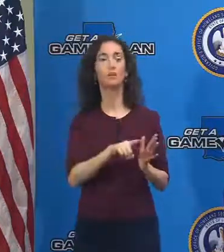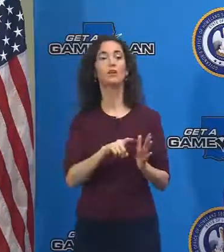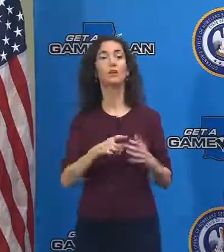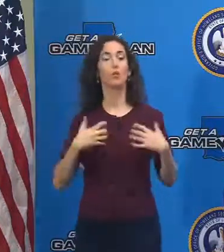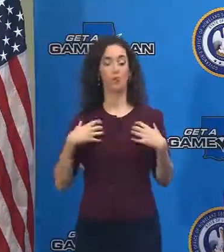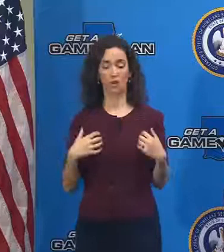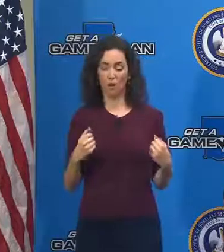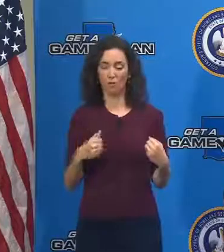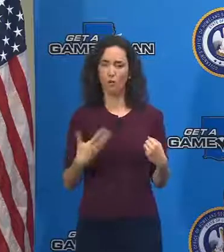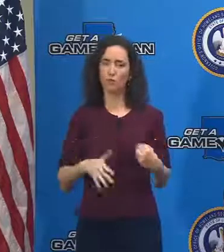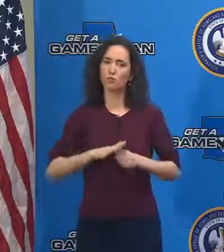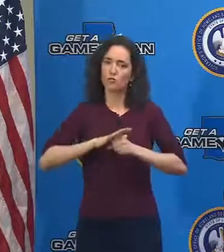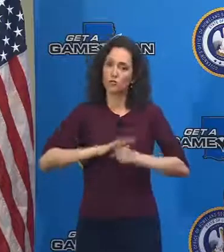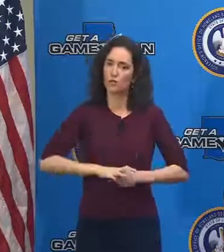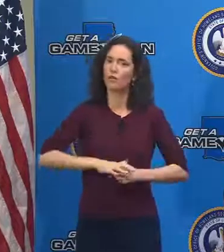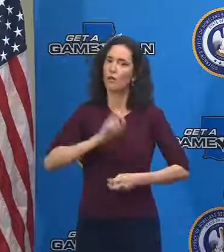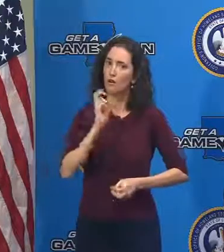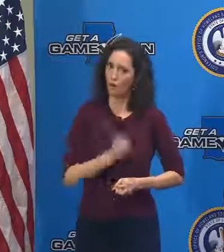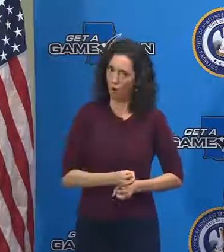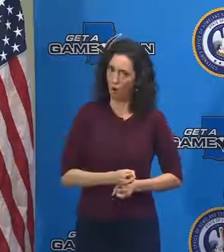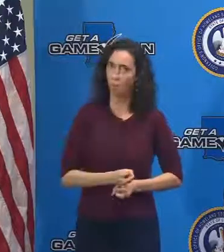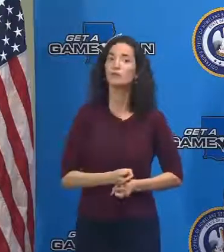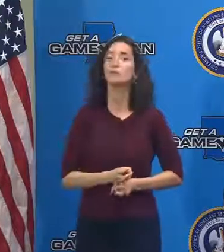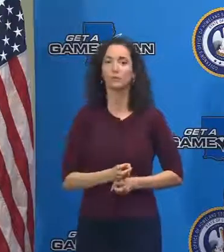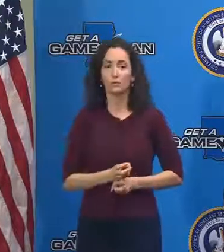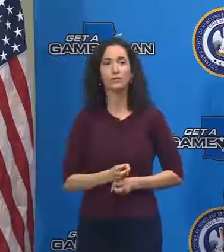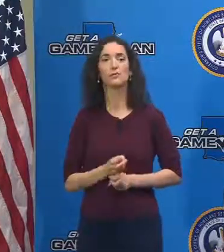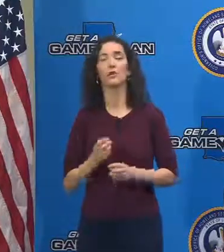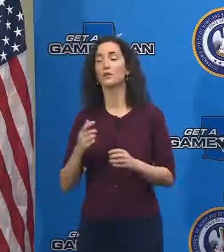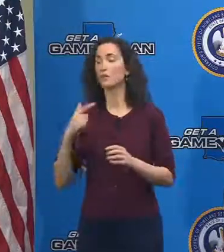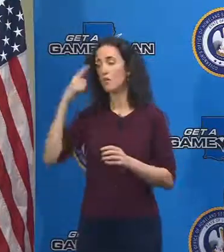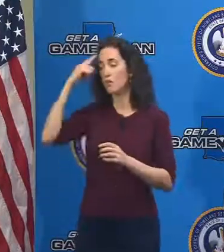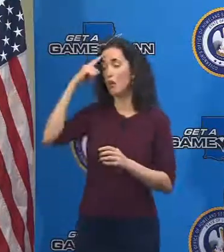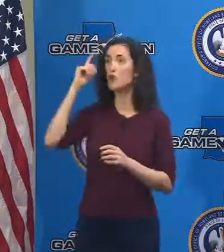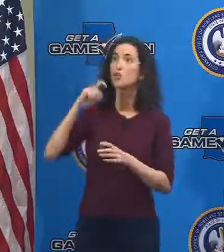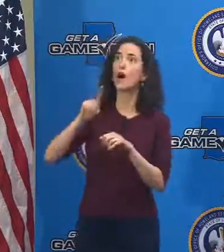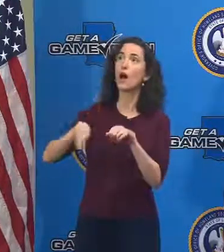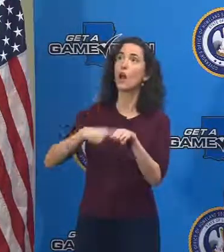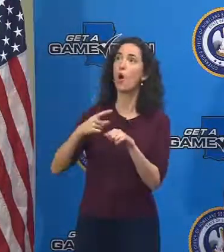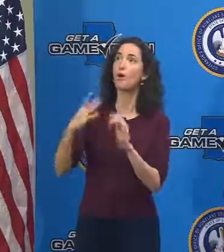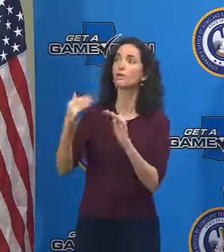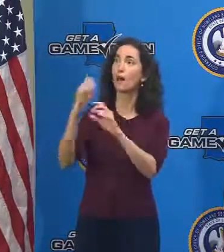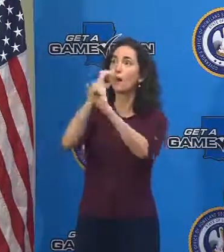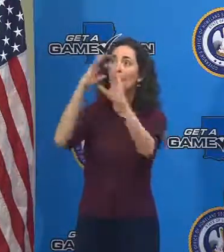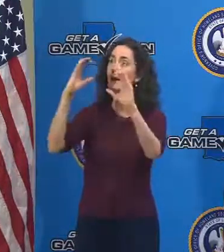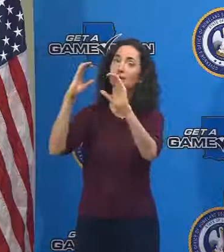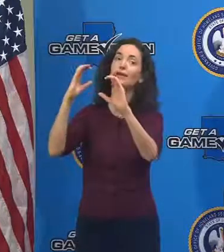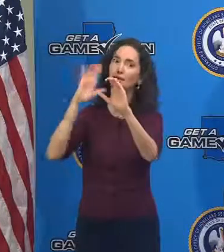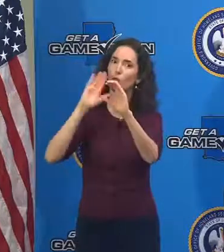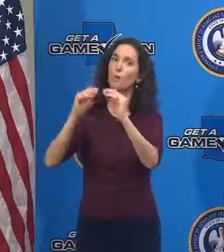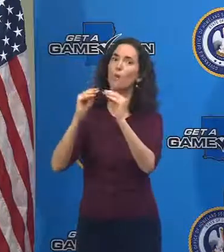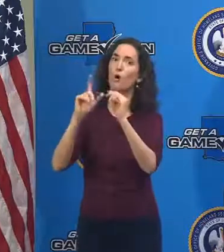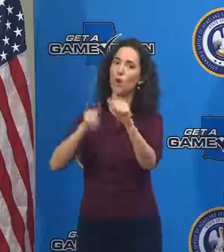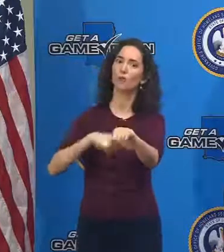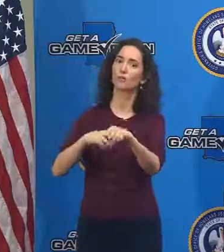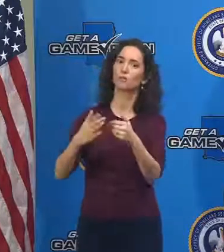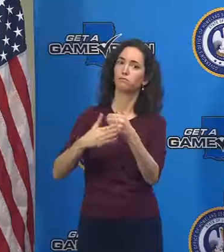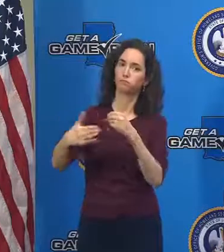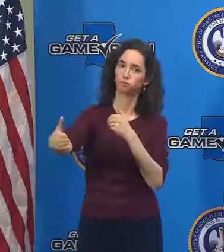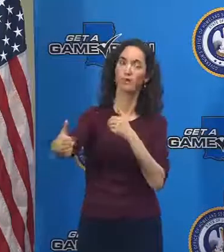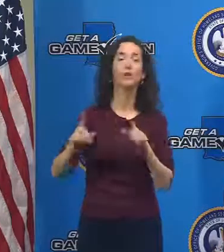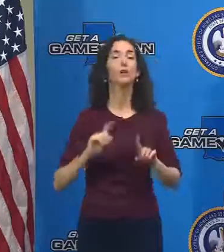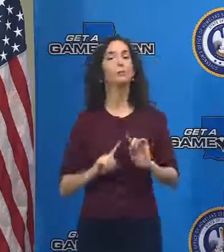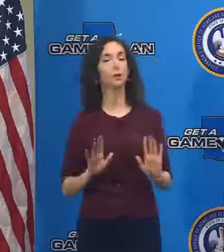stressful time for individuals, and it's going to take longer than some would expect. But we need you to know that the men and women of FEMA are